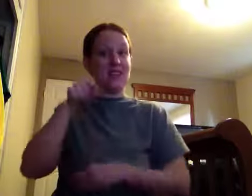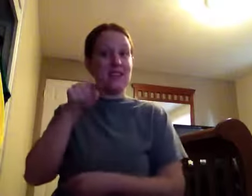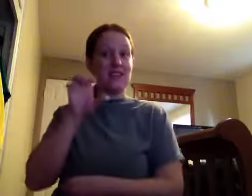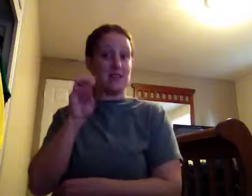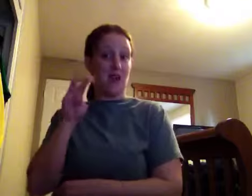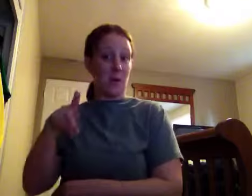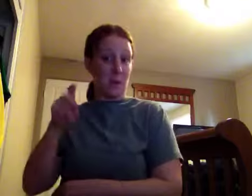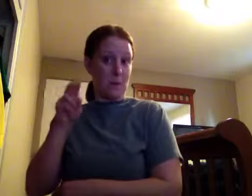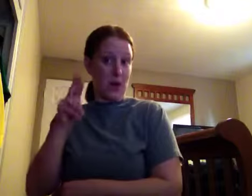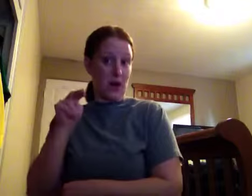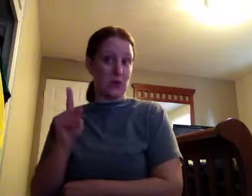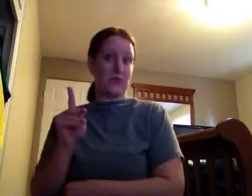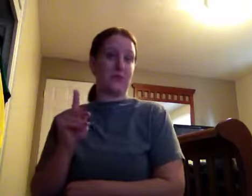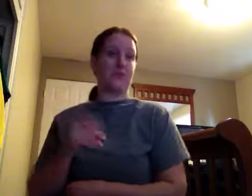And you take getting